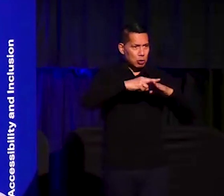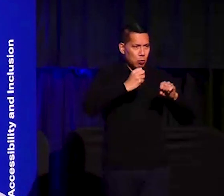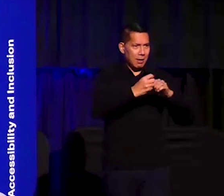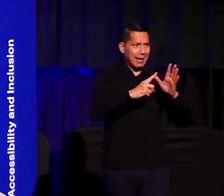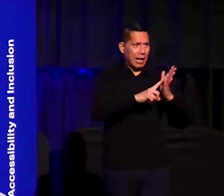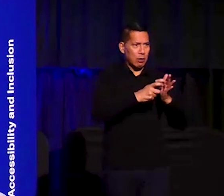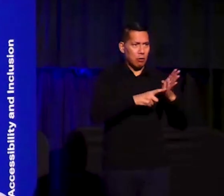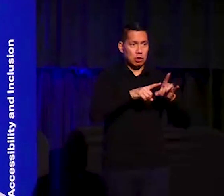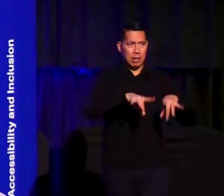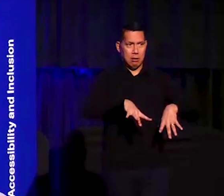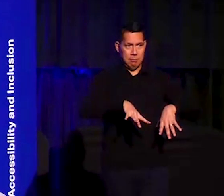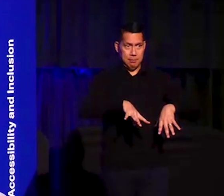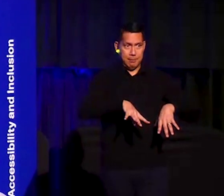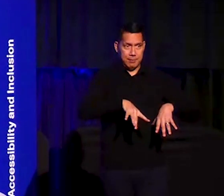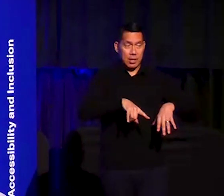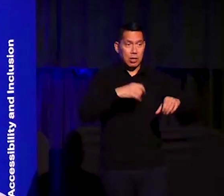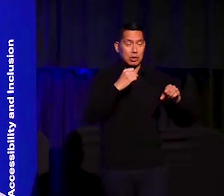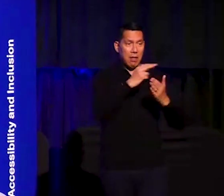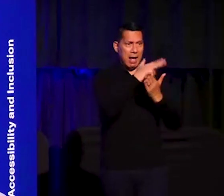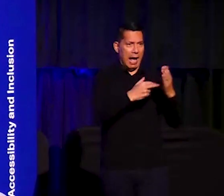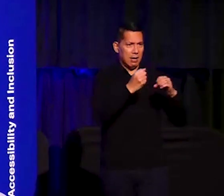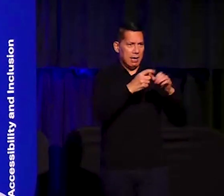I like to try and hit up an art gallery. And